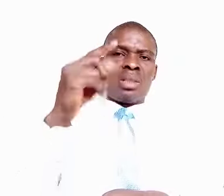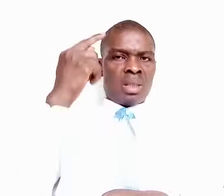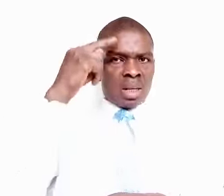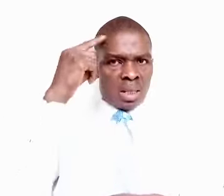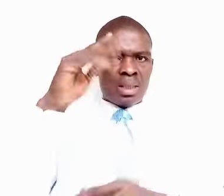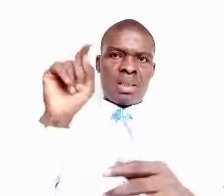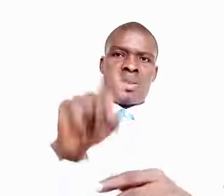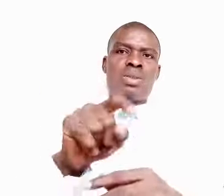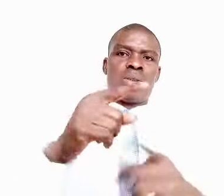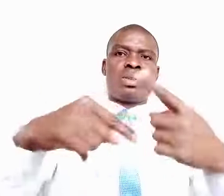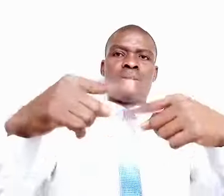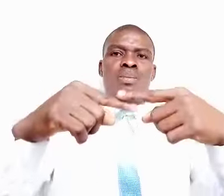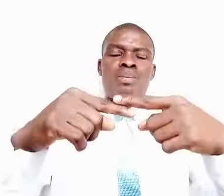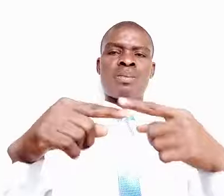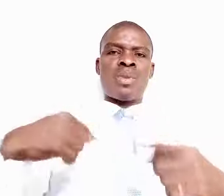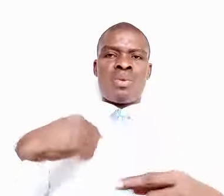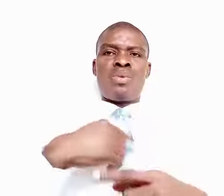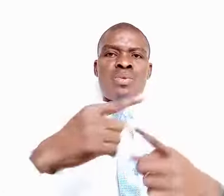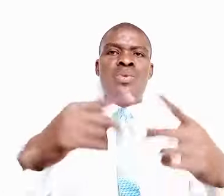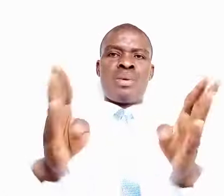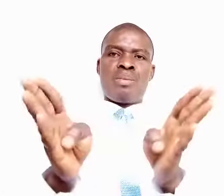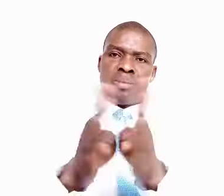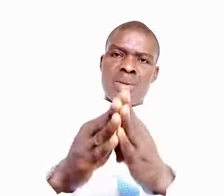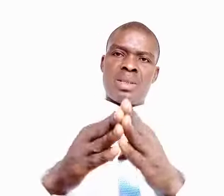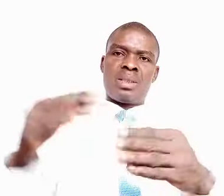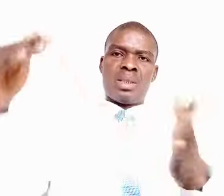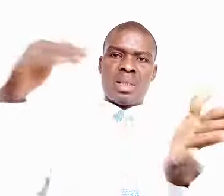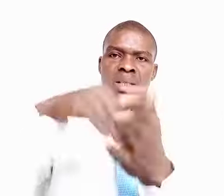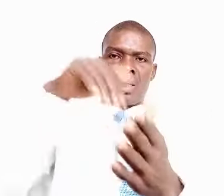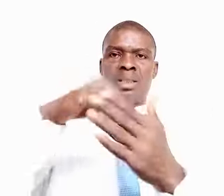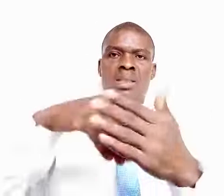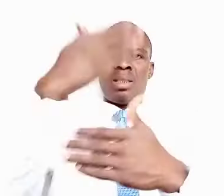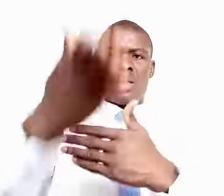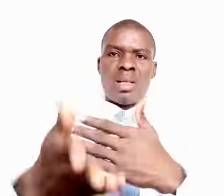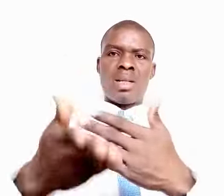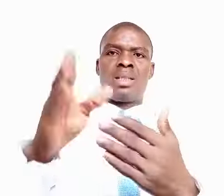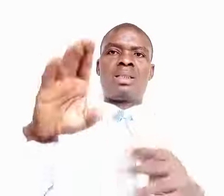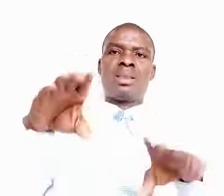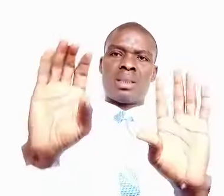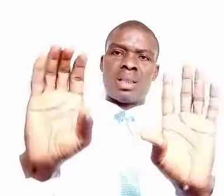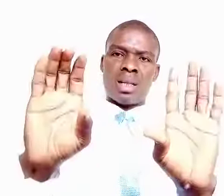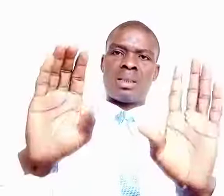https://www.literacyideas.com. Till we meet again in the next class, have a wonderful day. Thanks for listening. Bye.